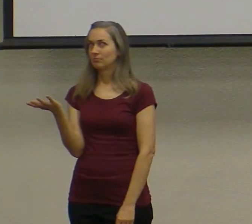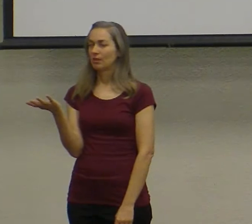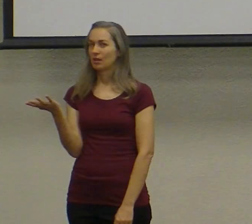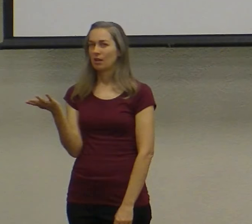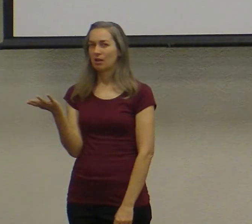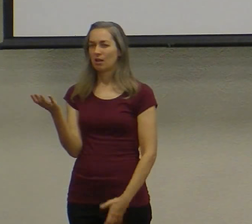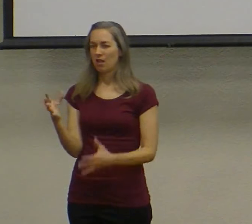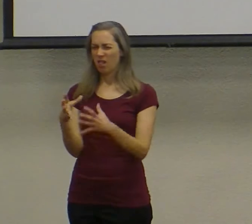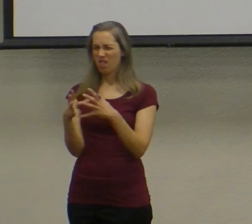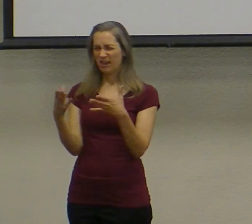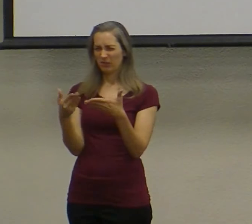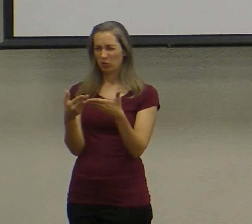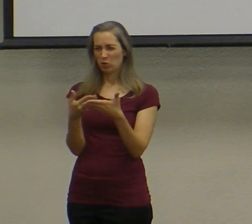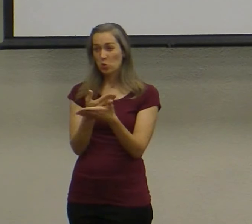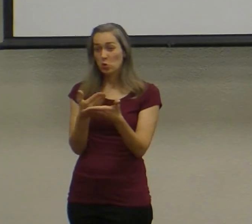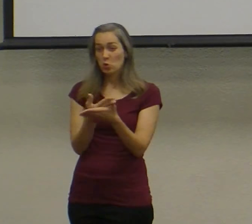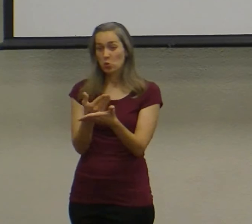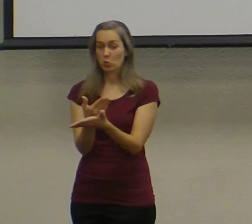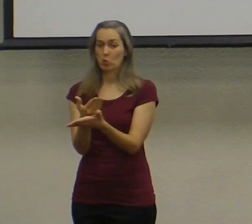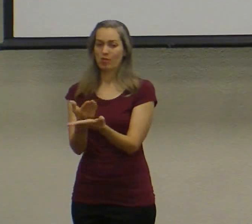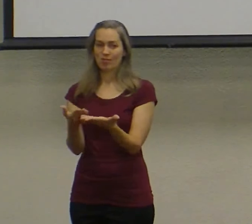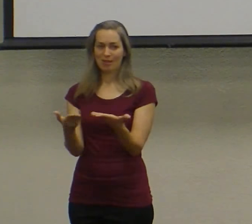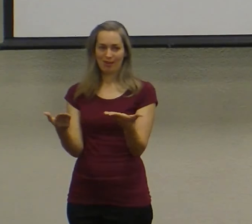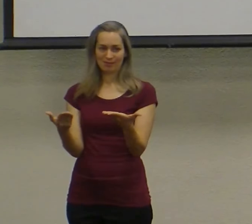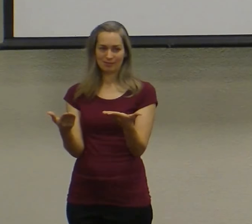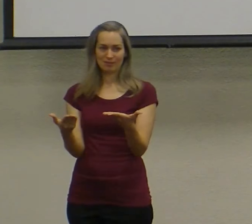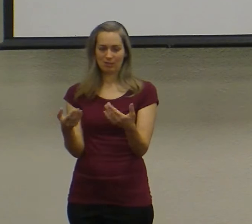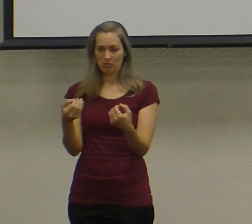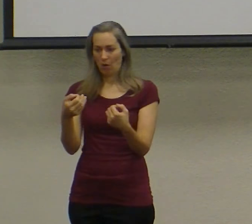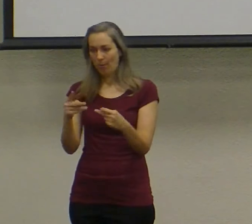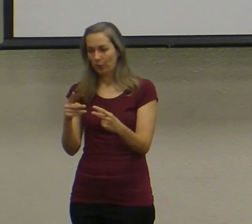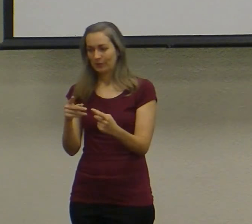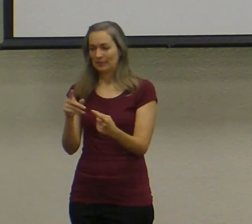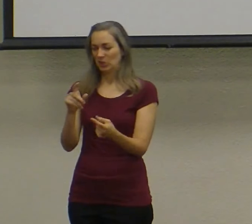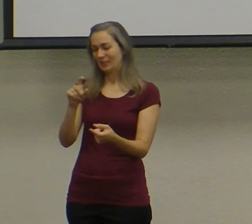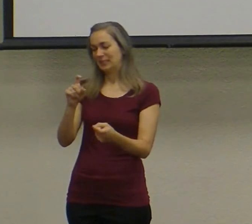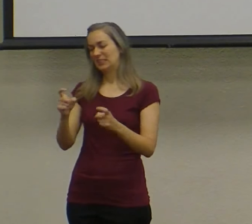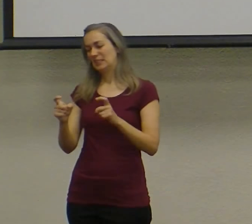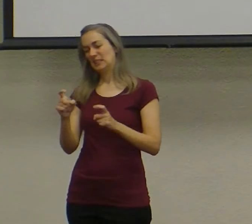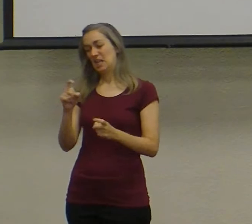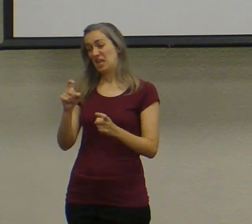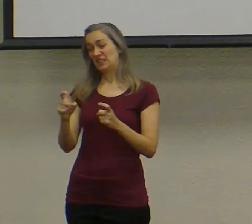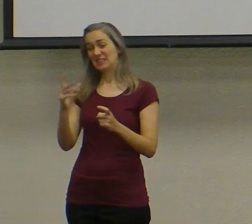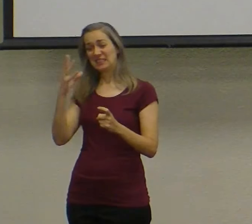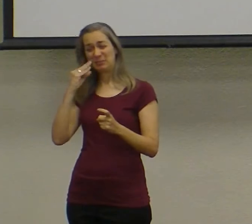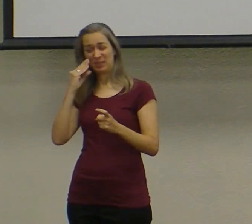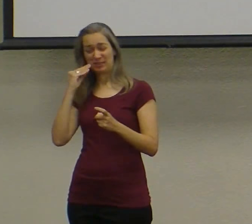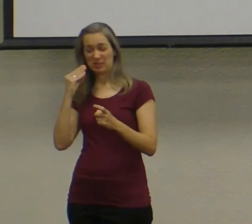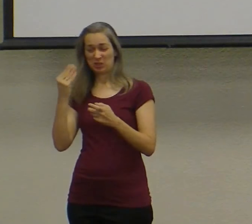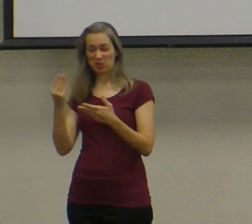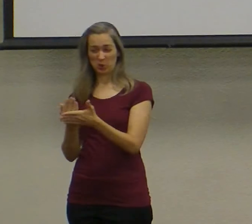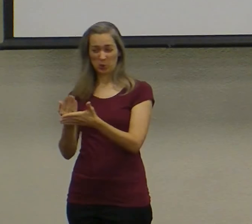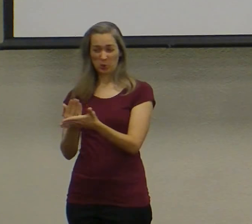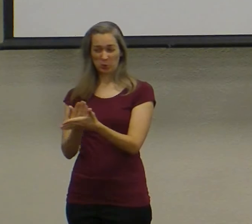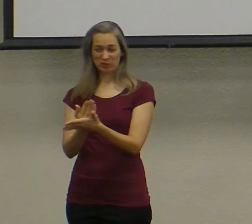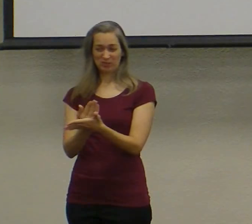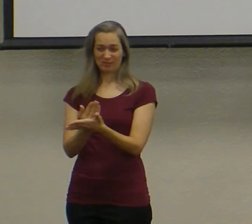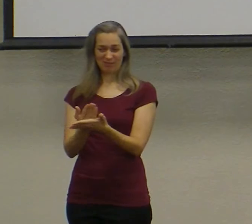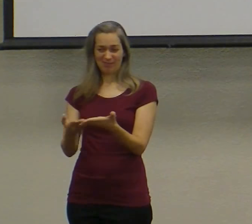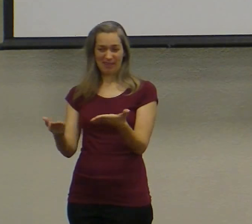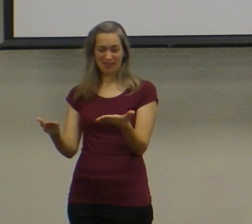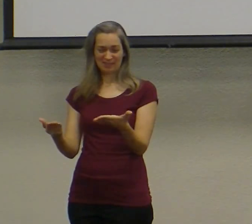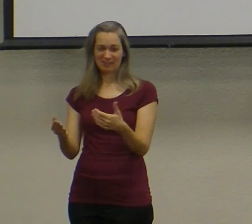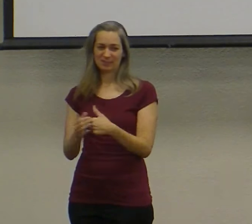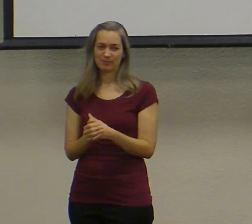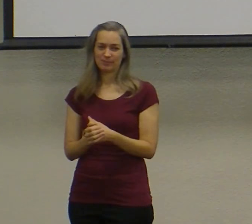a lot of new things and a lot of opportunity to adjust and experience things that I had never experienced before. Where I